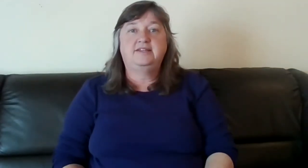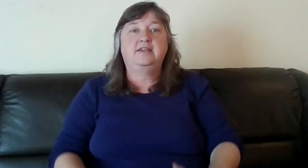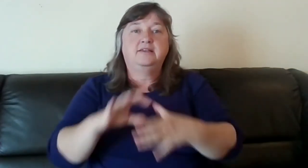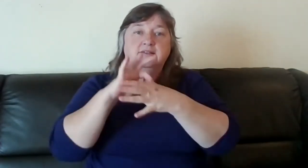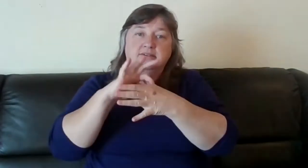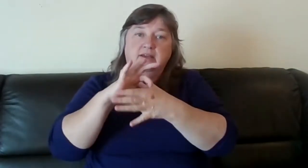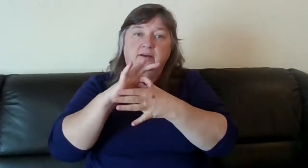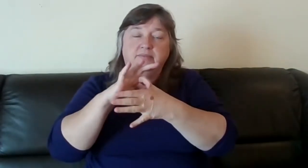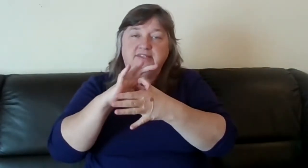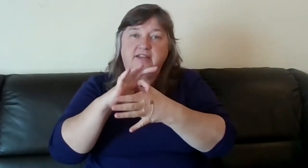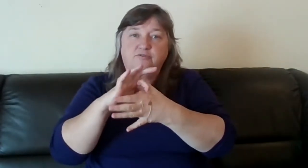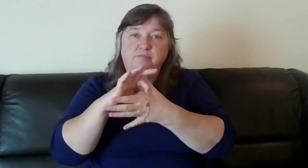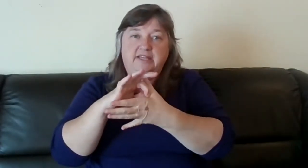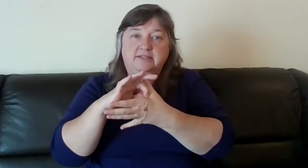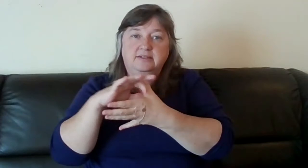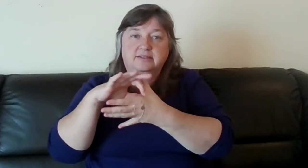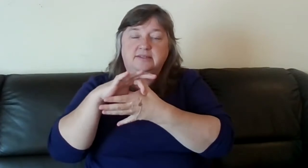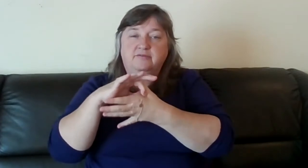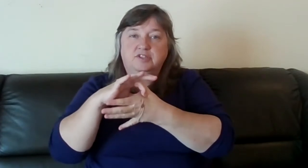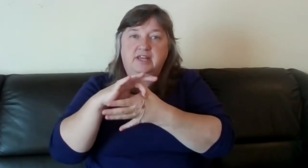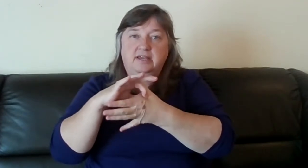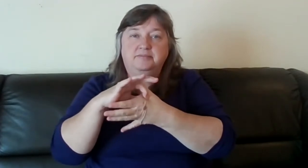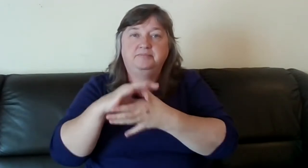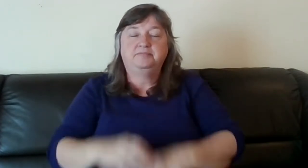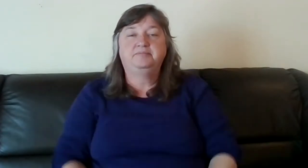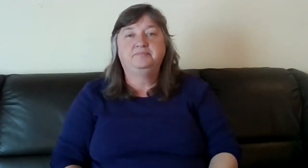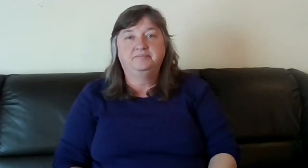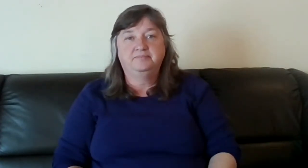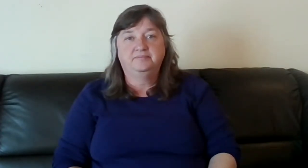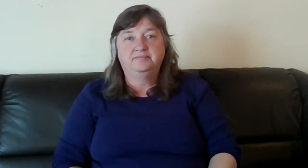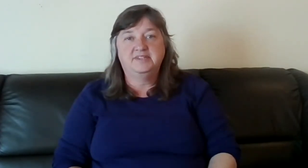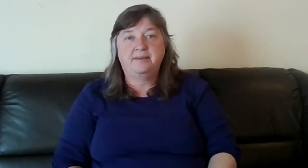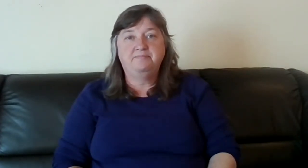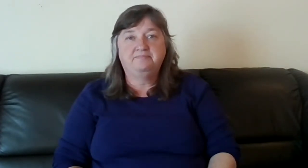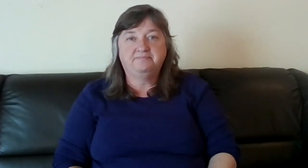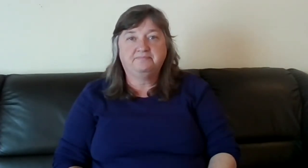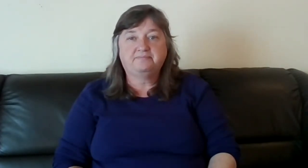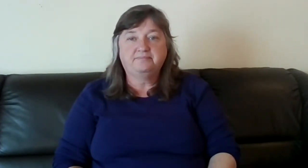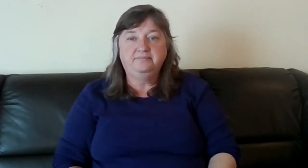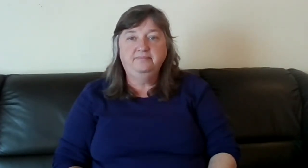Steak is the sign for meat, is the sign for steak. Same.